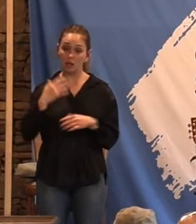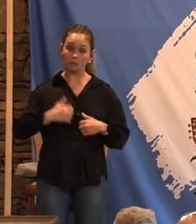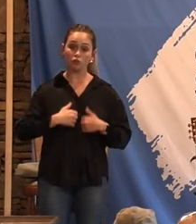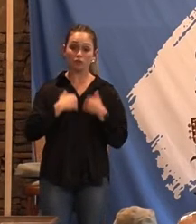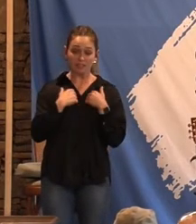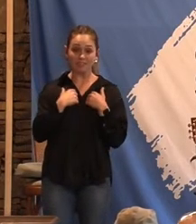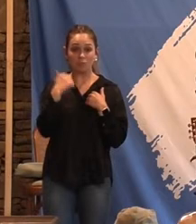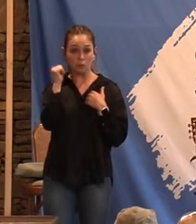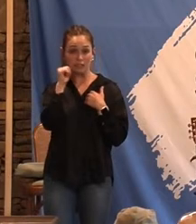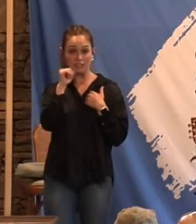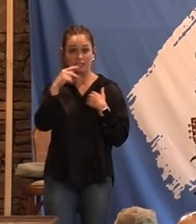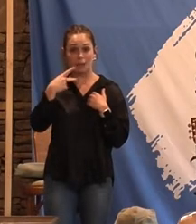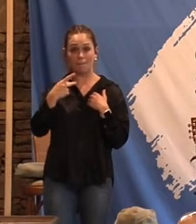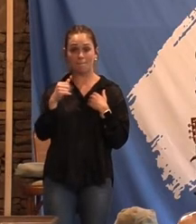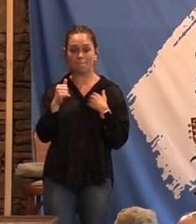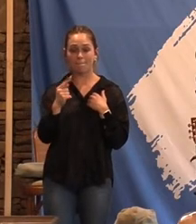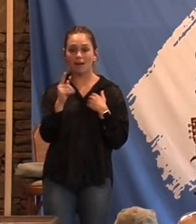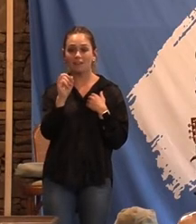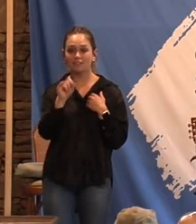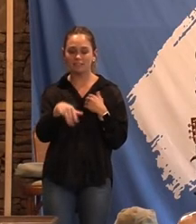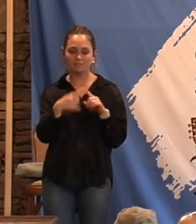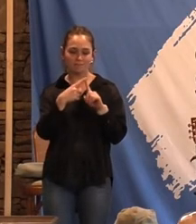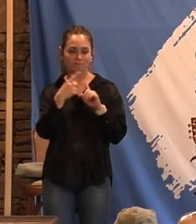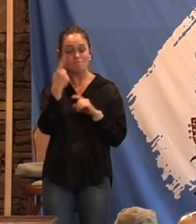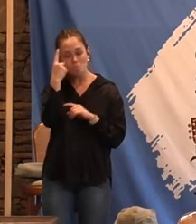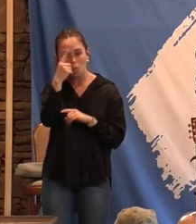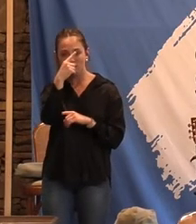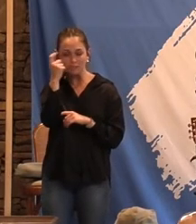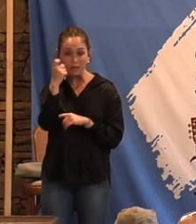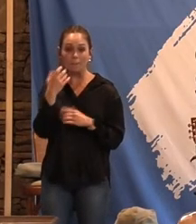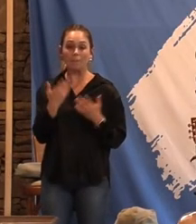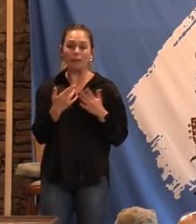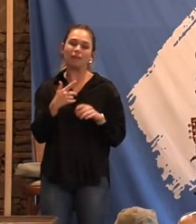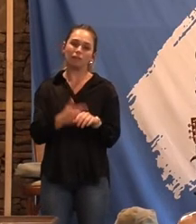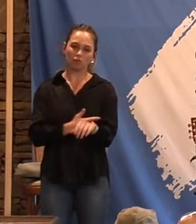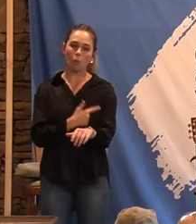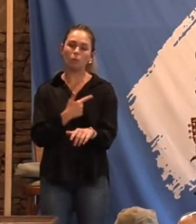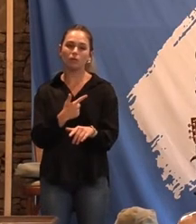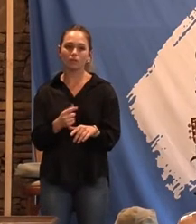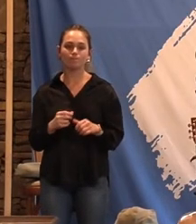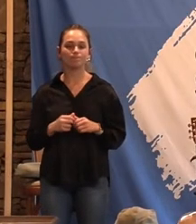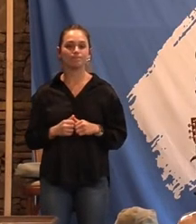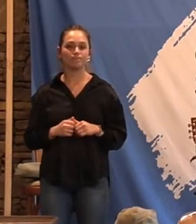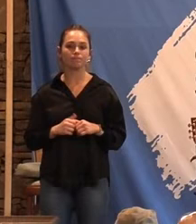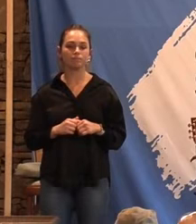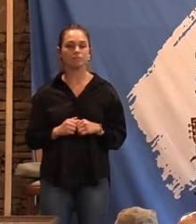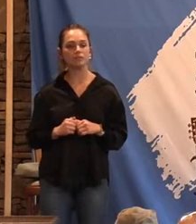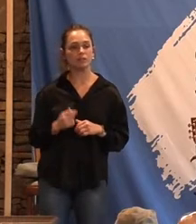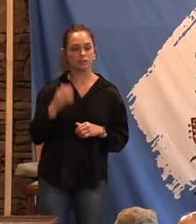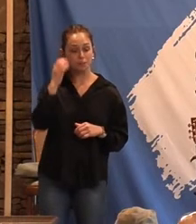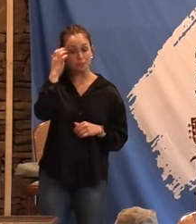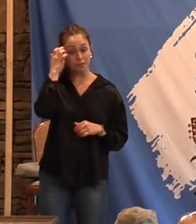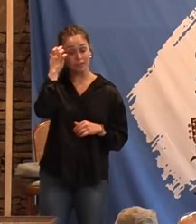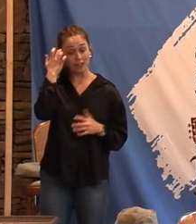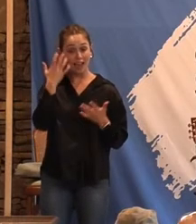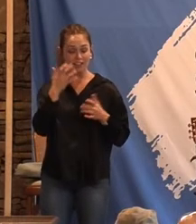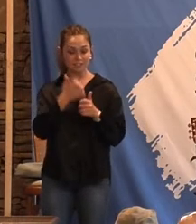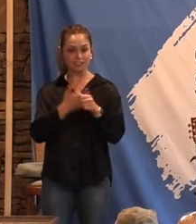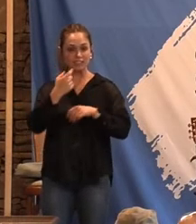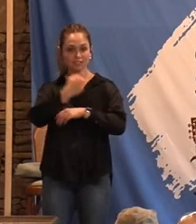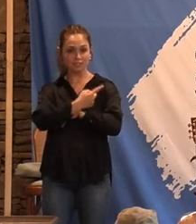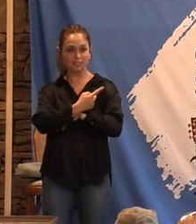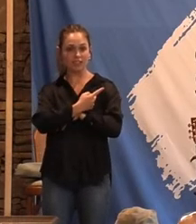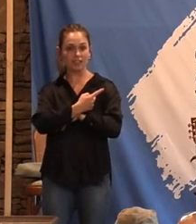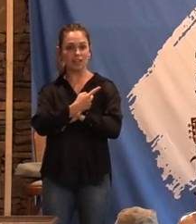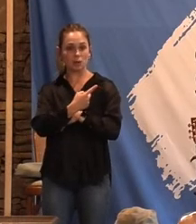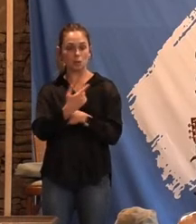Aunt Patsy in Rogers for at least the summer and possibly longer. Now, at the end of each day, the